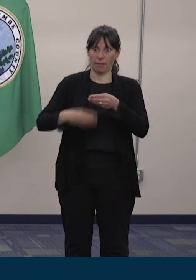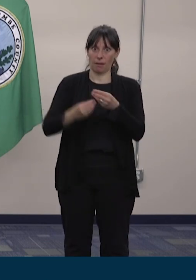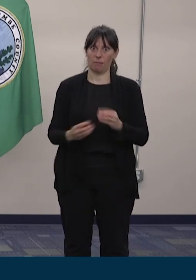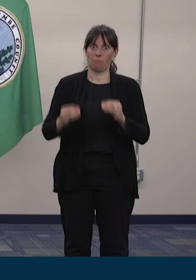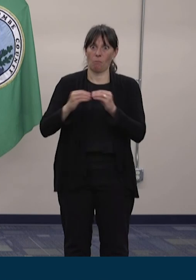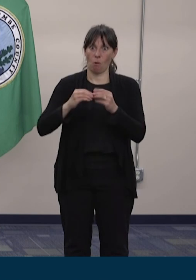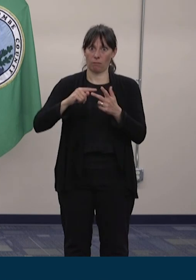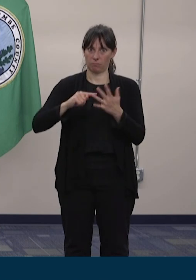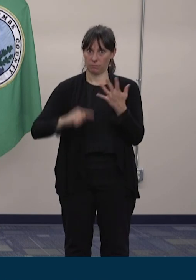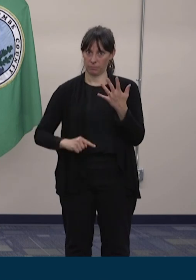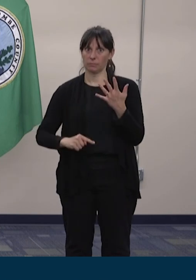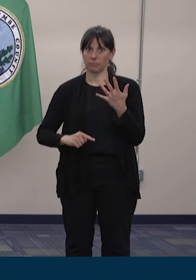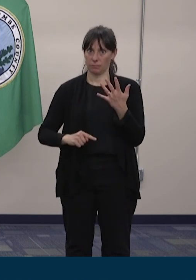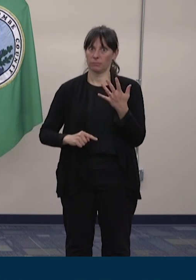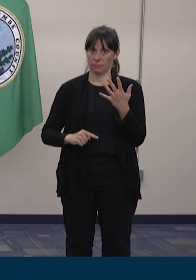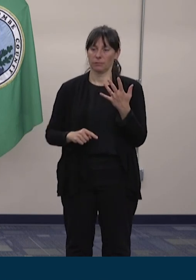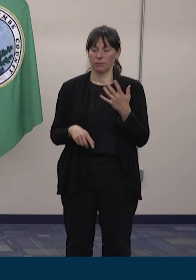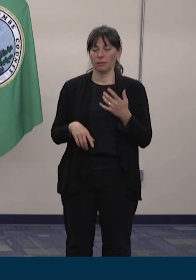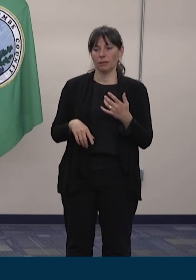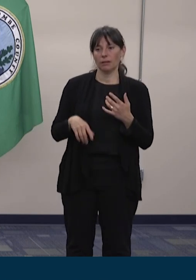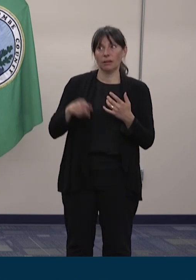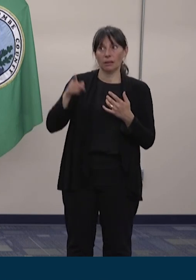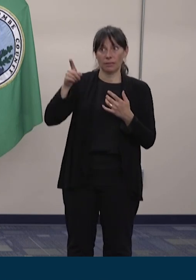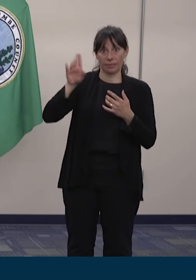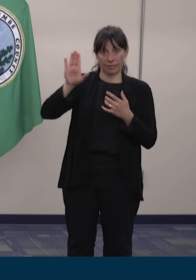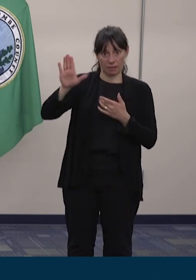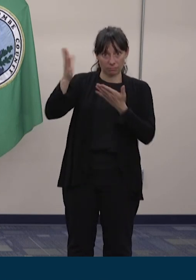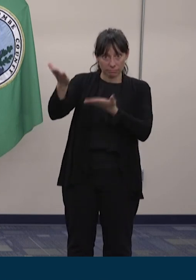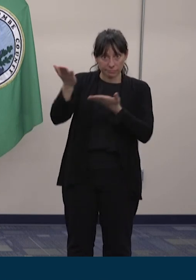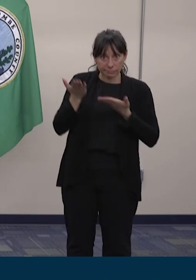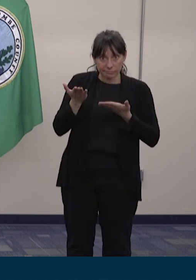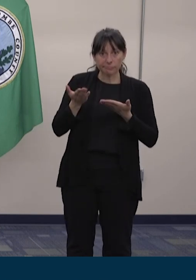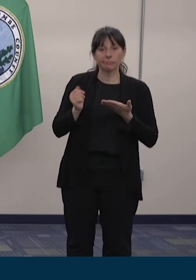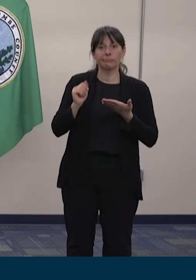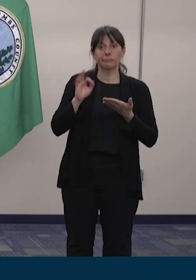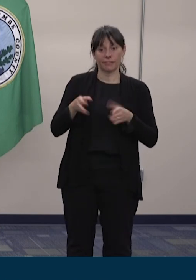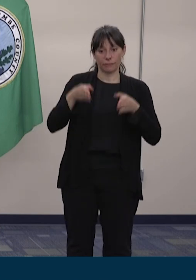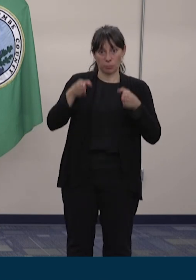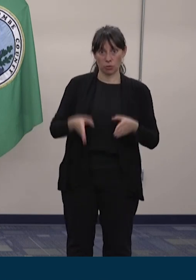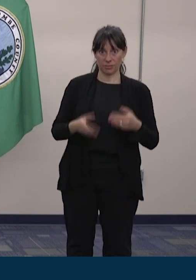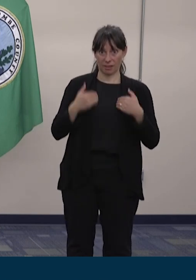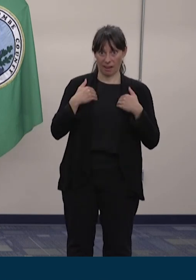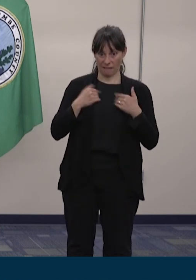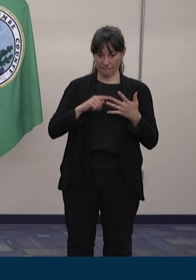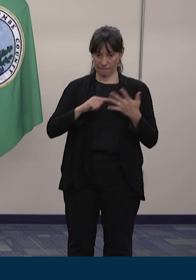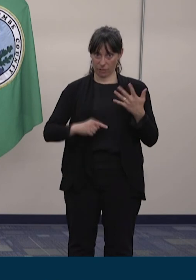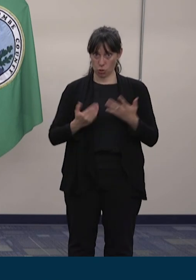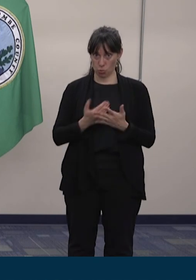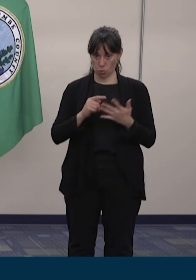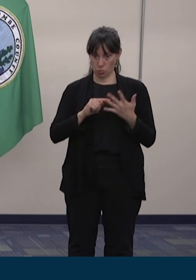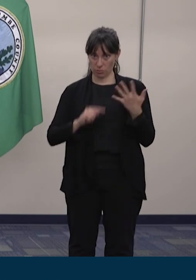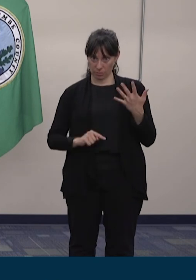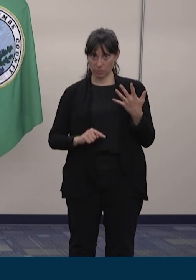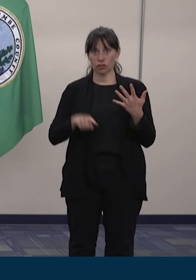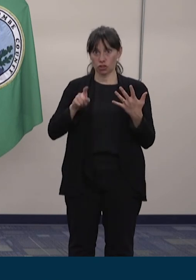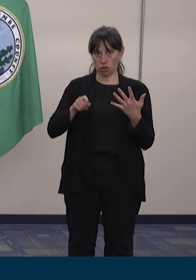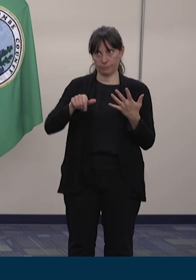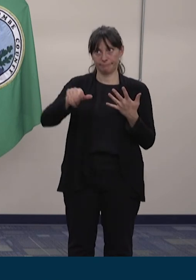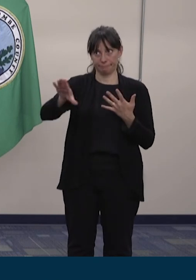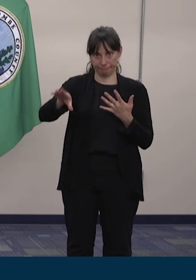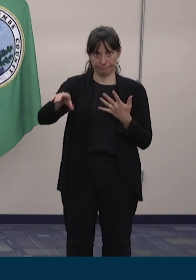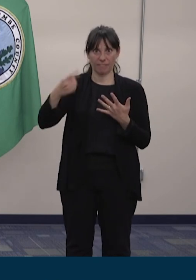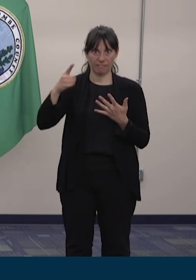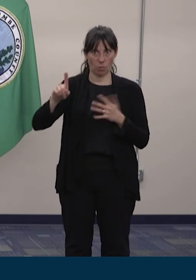recomienda that individuals with the que following be individuales, evaluated que for personas con testing. estos síntomas que sean So we evaluados. still have